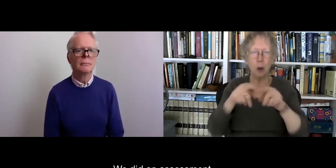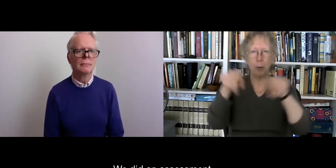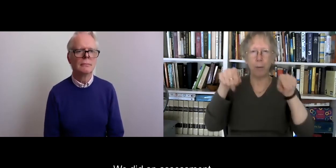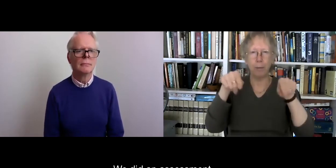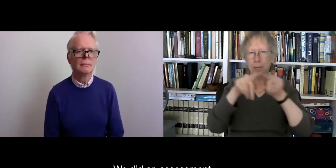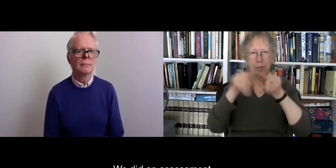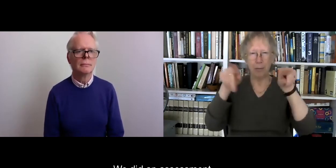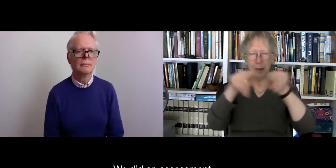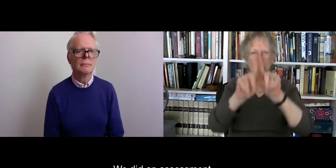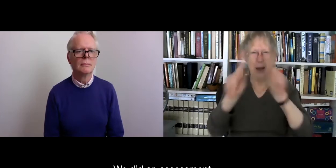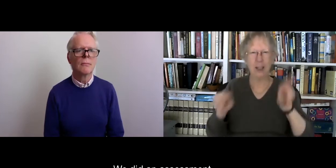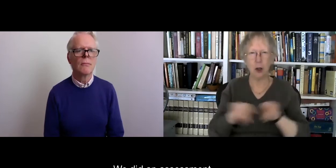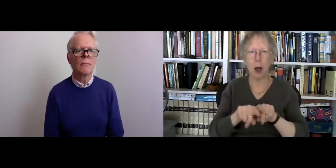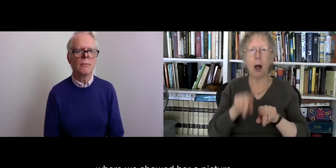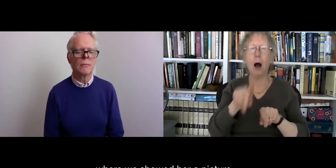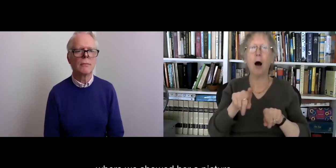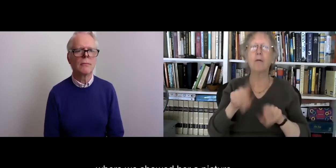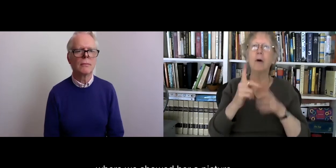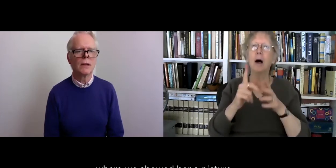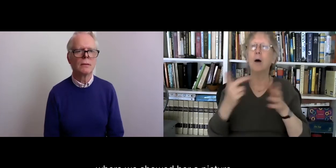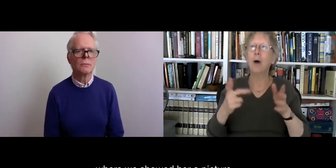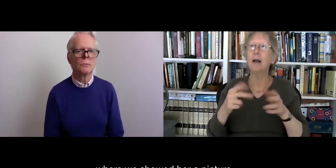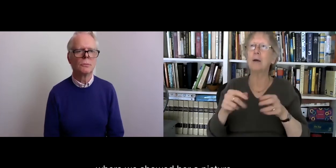So we did an assessment where we showed her a picture